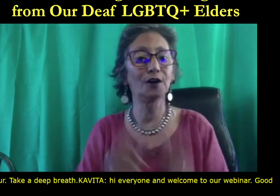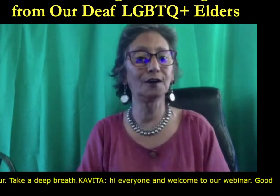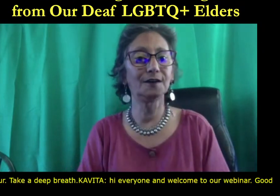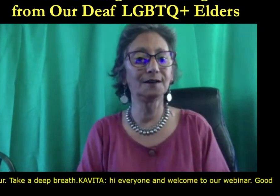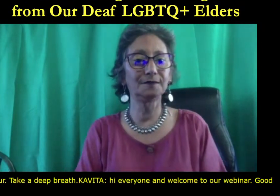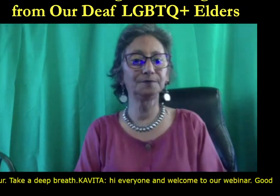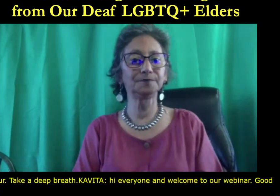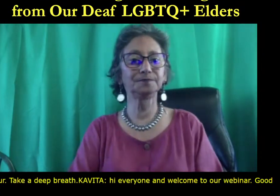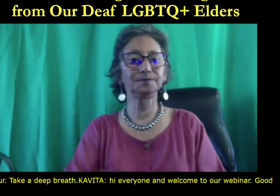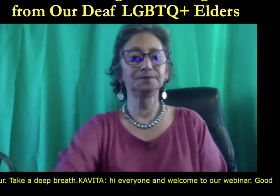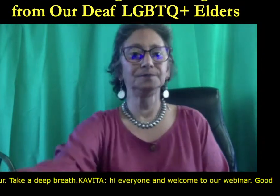before i begin